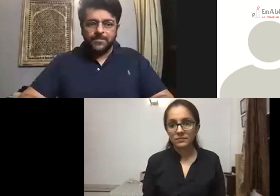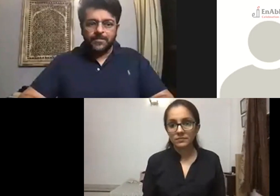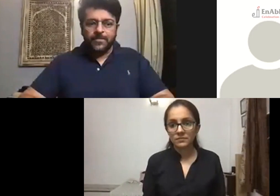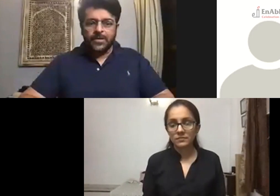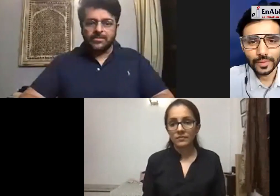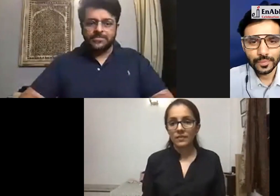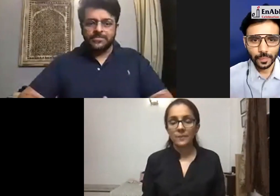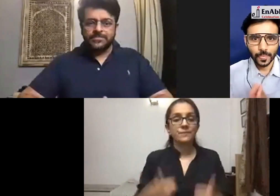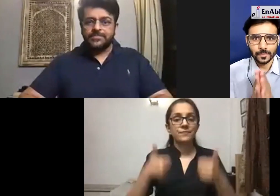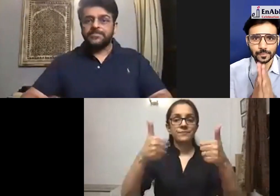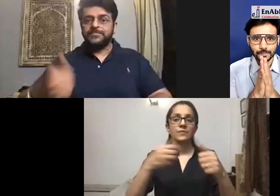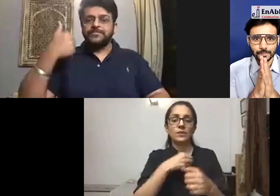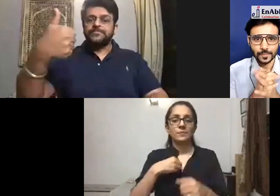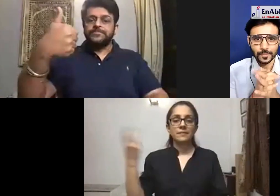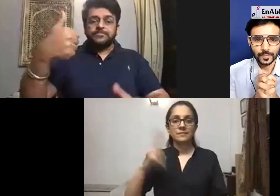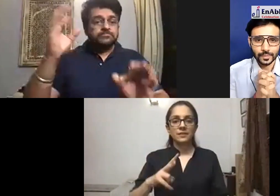Yeah.